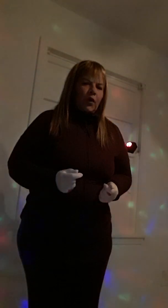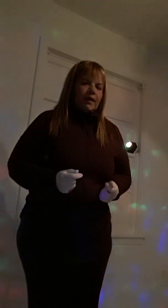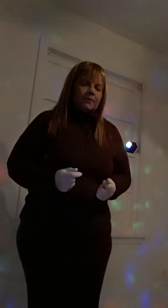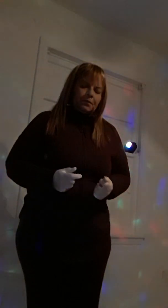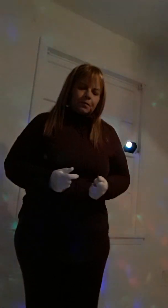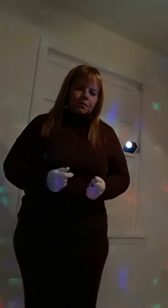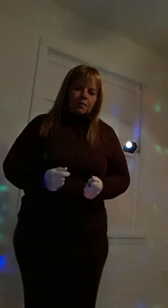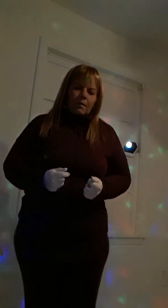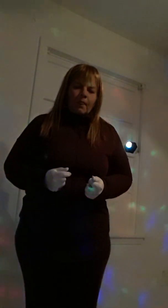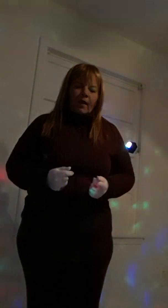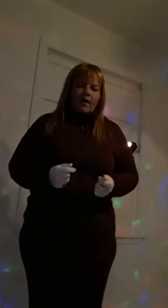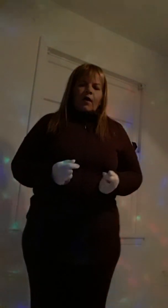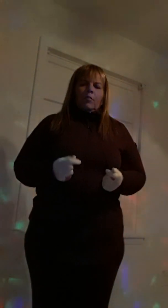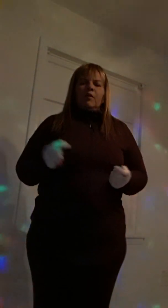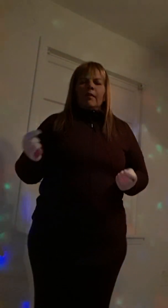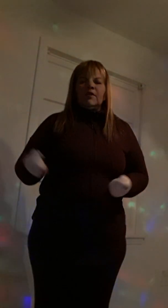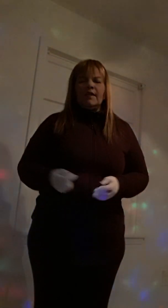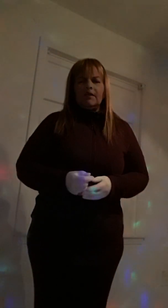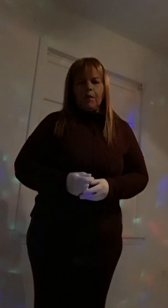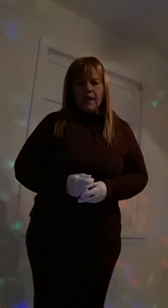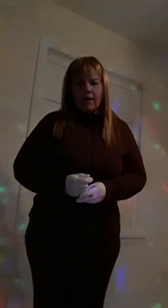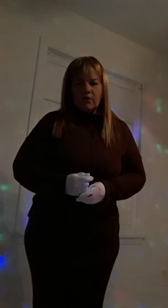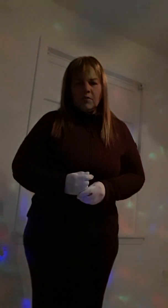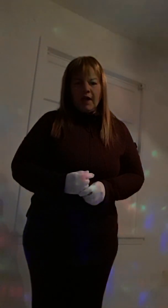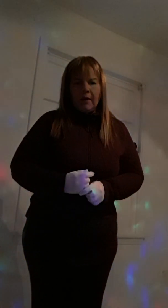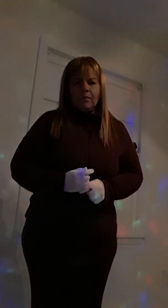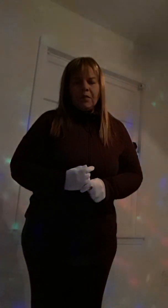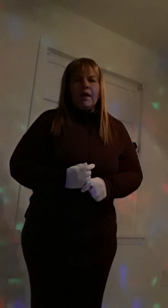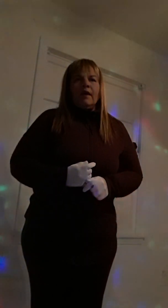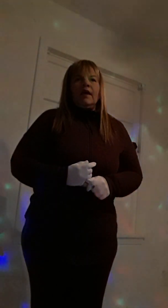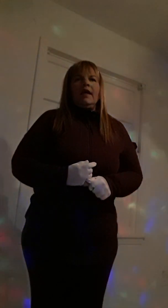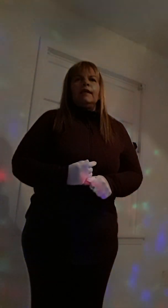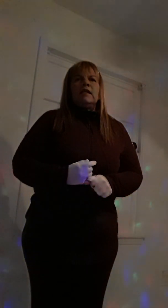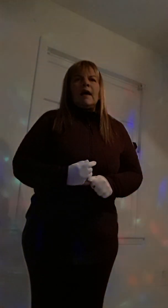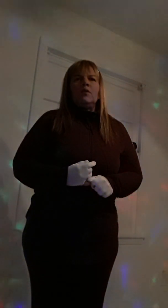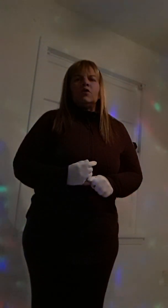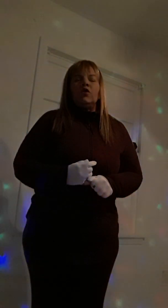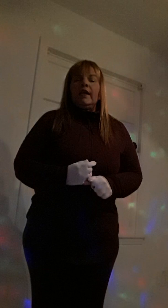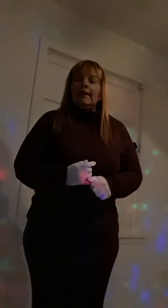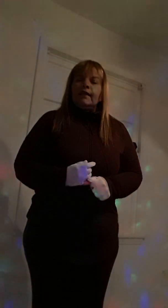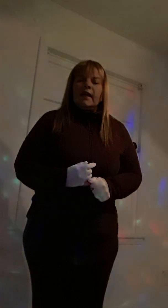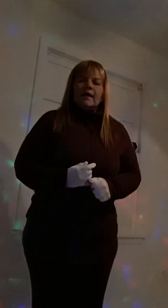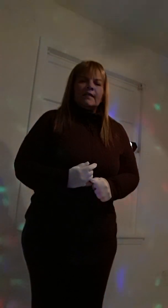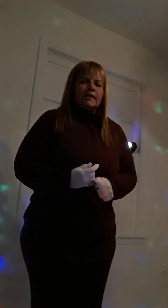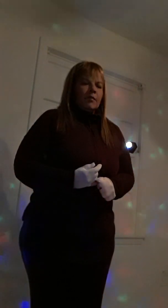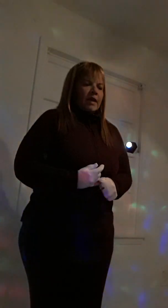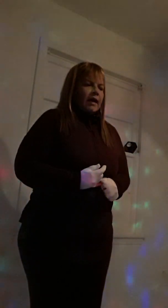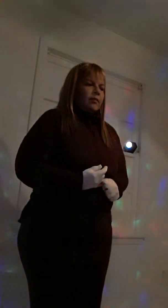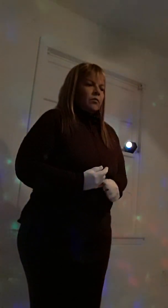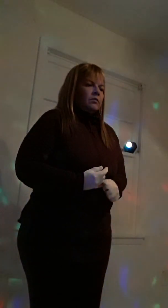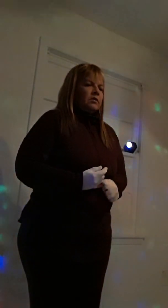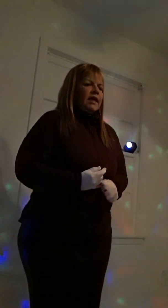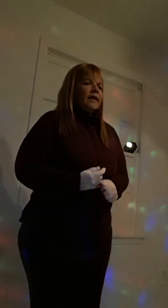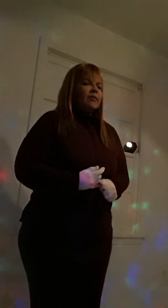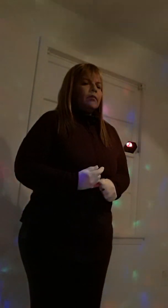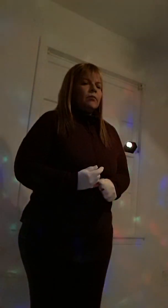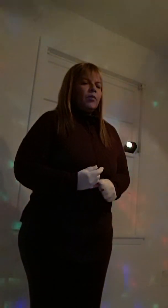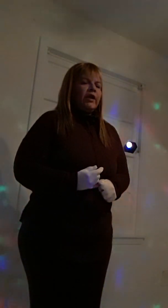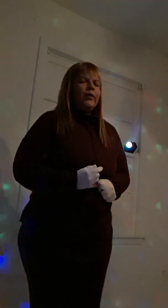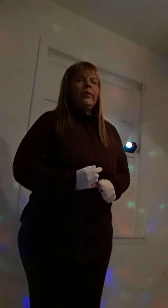right? Pues vamos a despedirnos, ¿verdad? Y sigamos con el interés, ¿verdad? De poner un